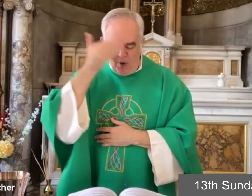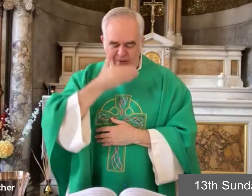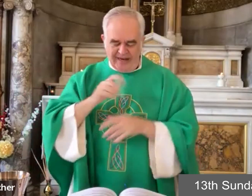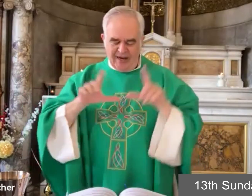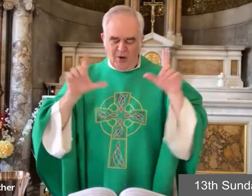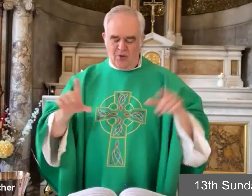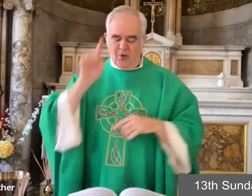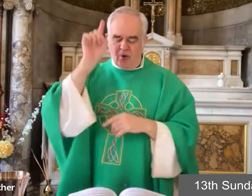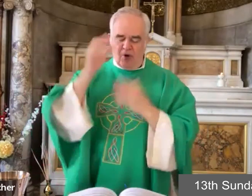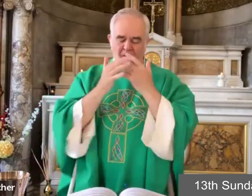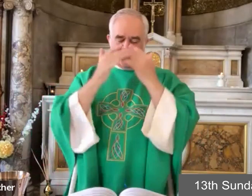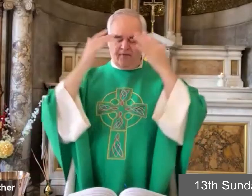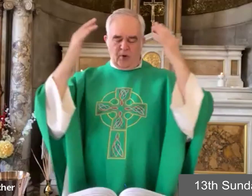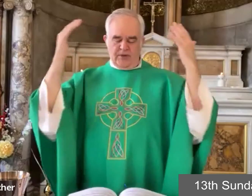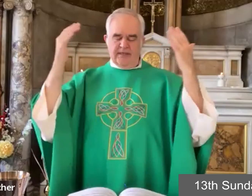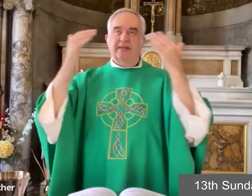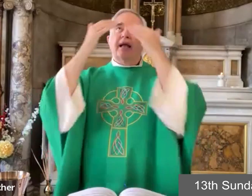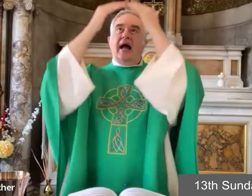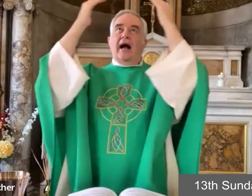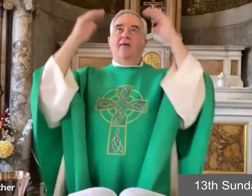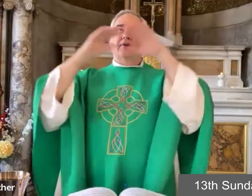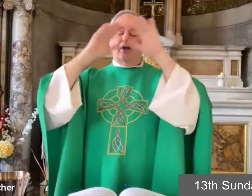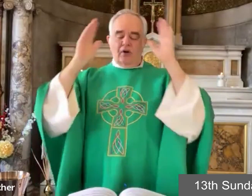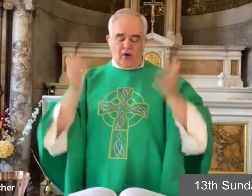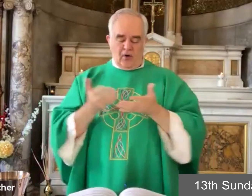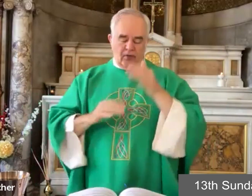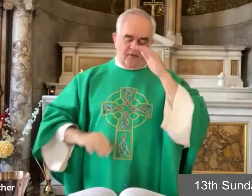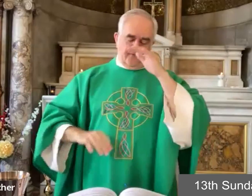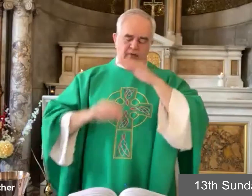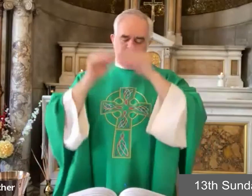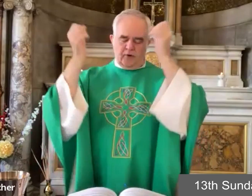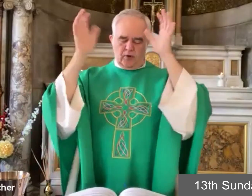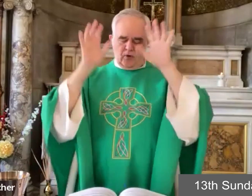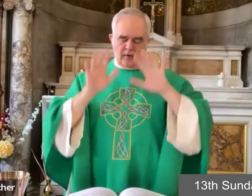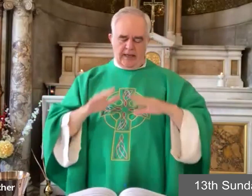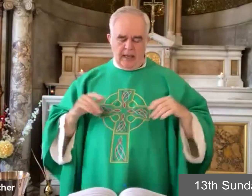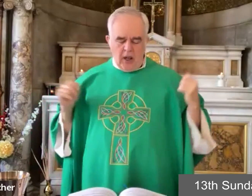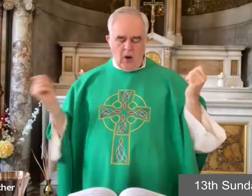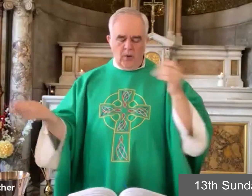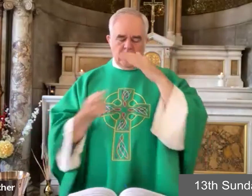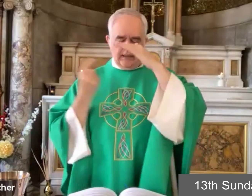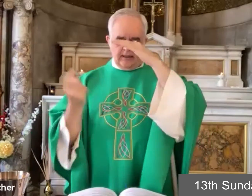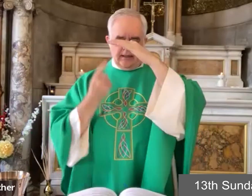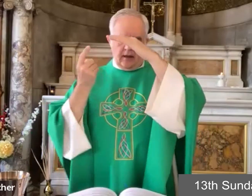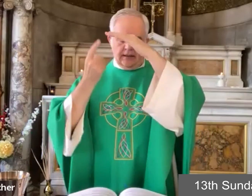holy, Lord God of hosts, heaven and earth are full of your glory. Hosanna in the